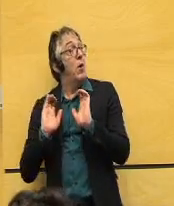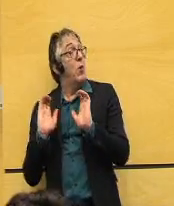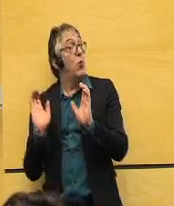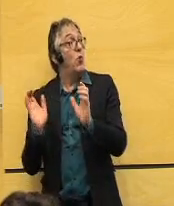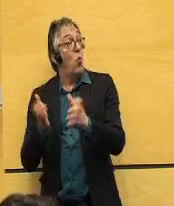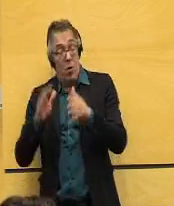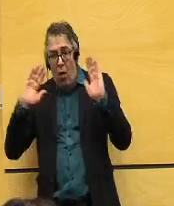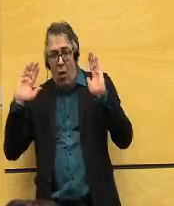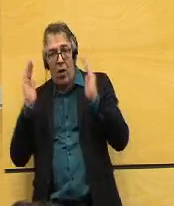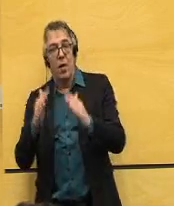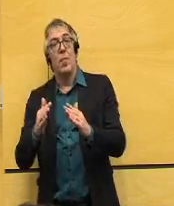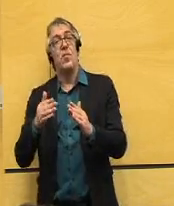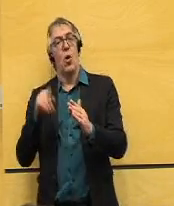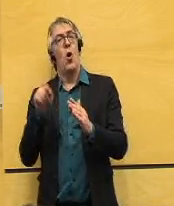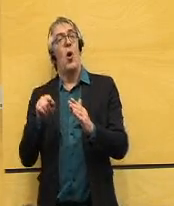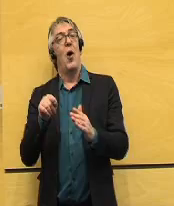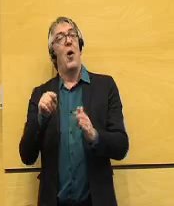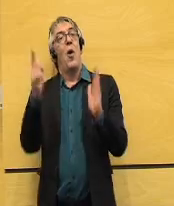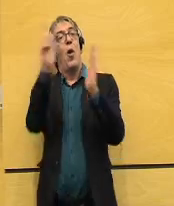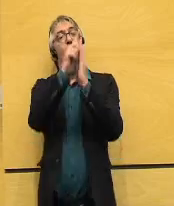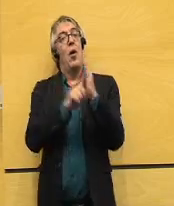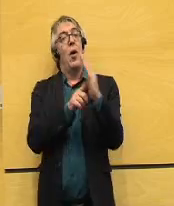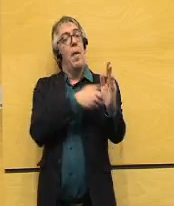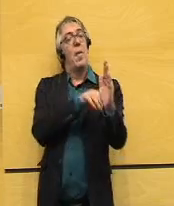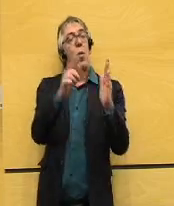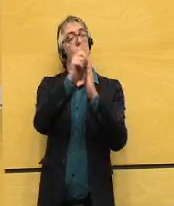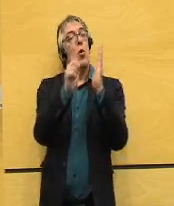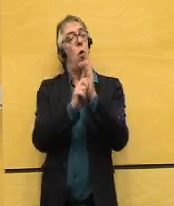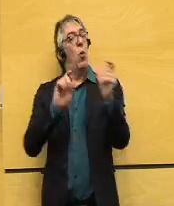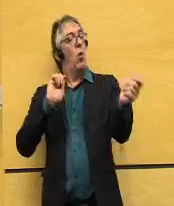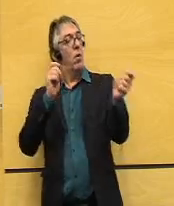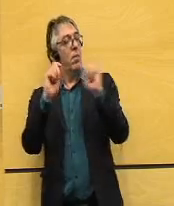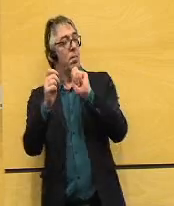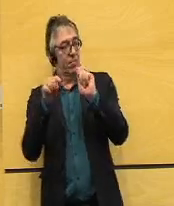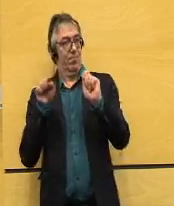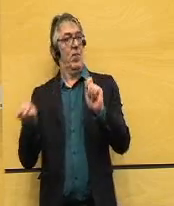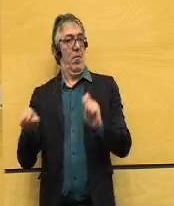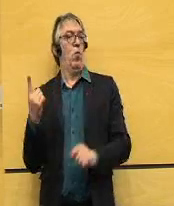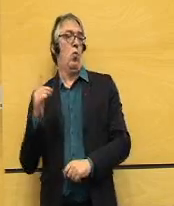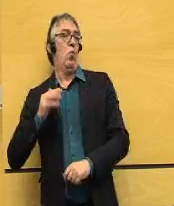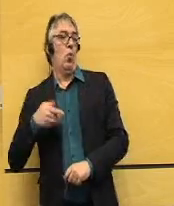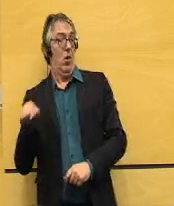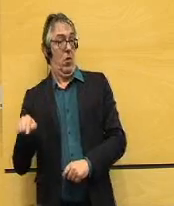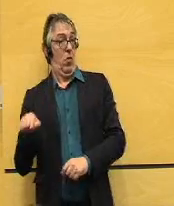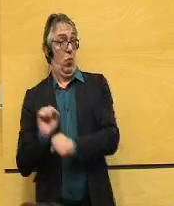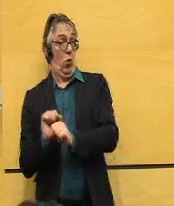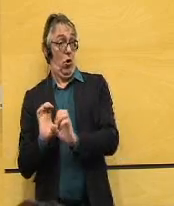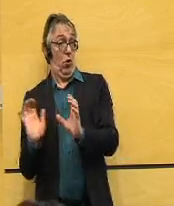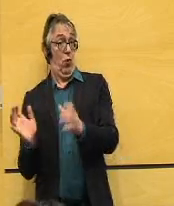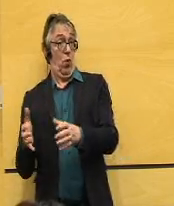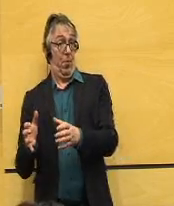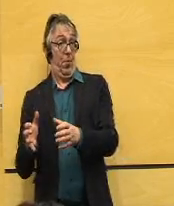amendment in 2013, and the second amendment is on the way. In this working group